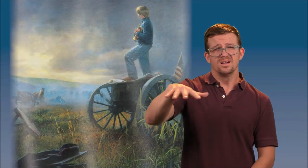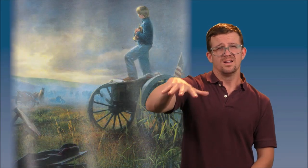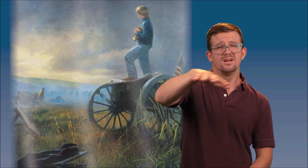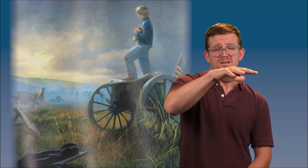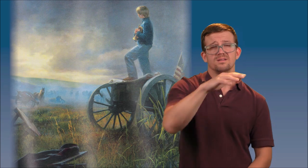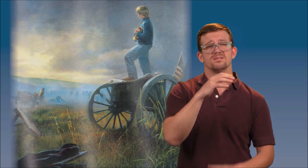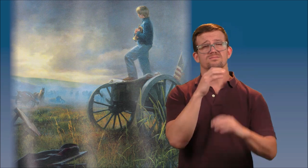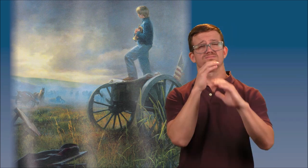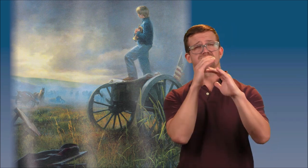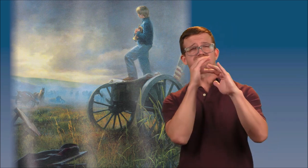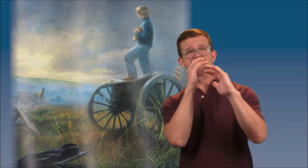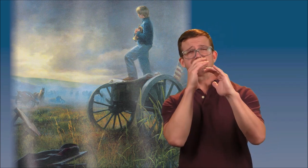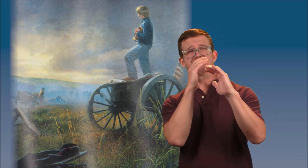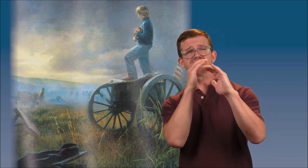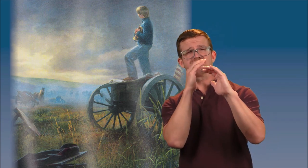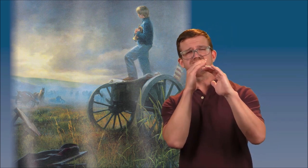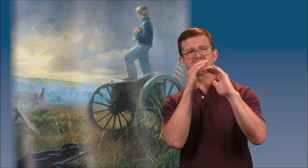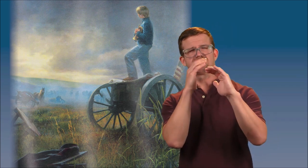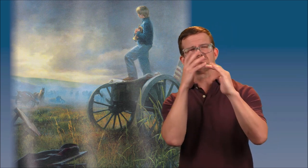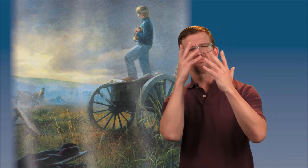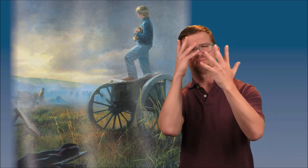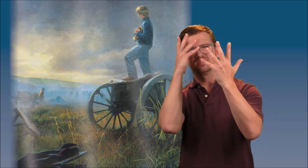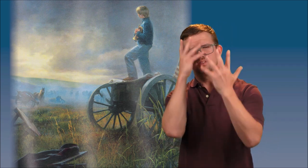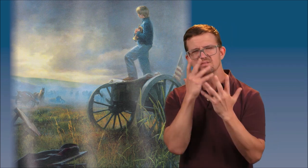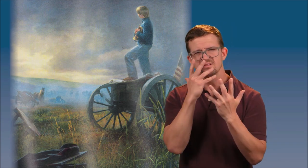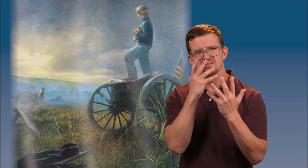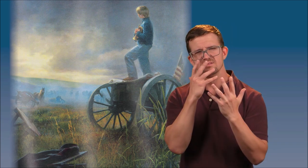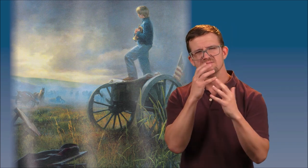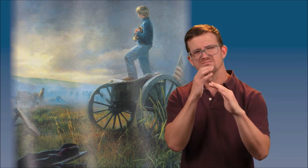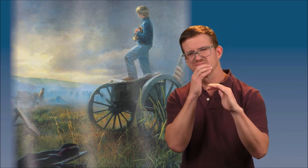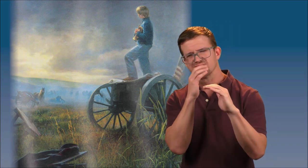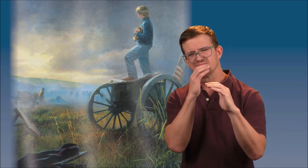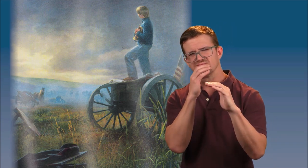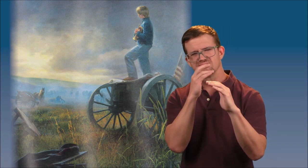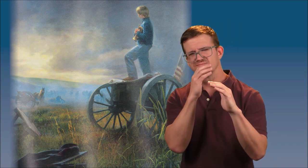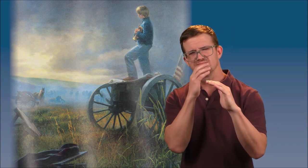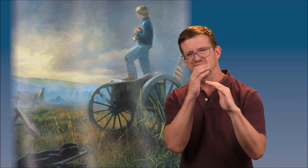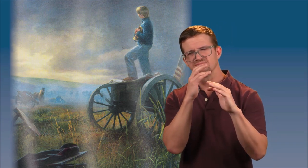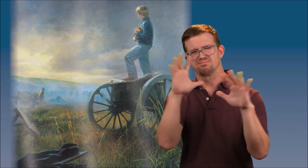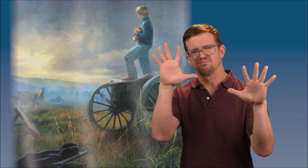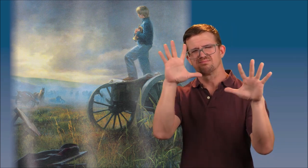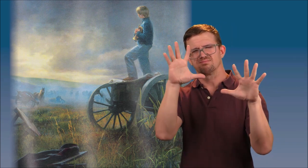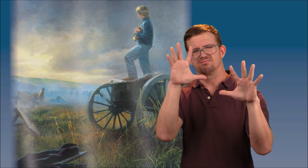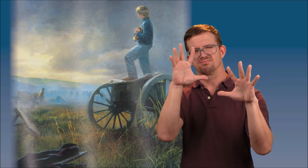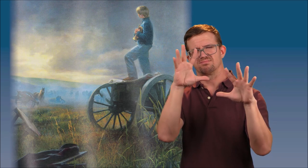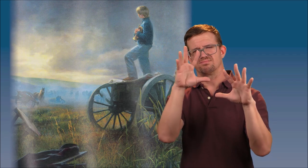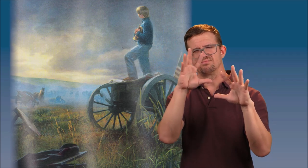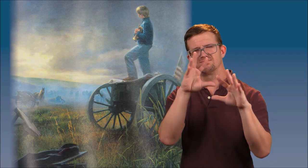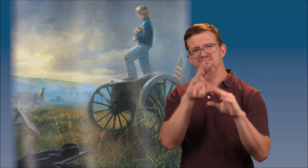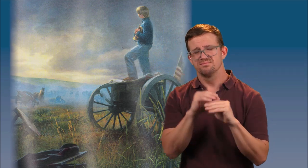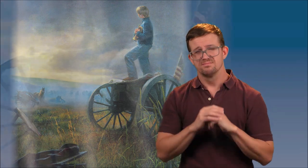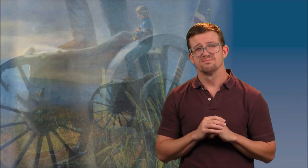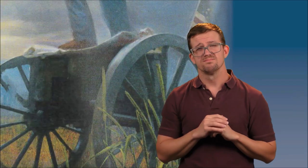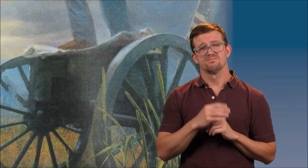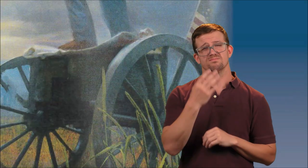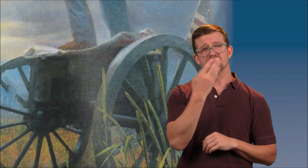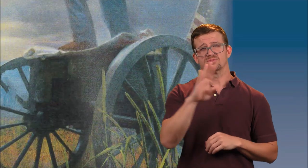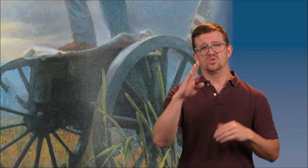it seemed to reach eternity. Then faintly from far across the valley, a bugler answered